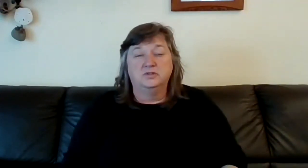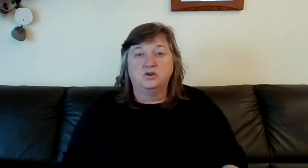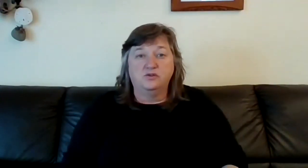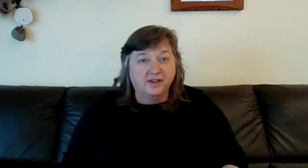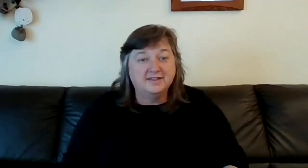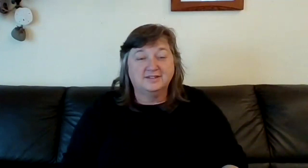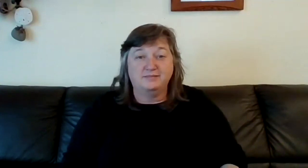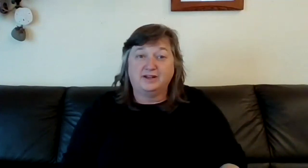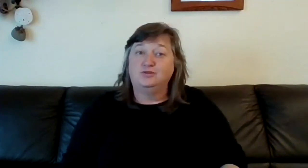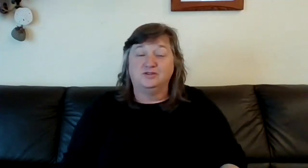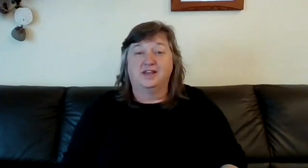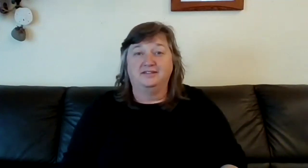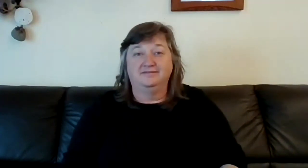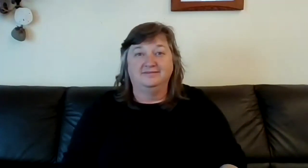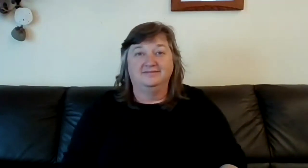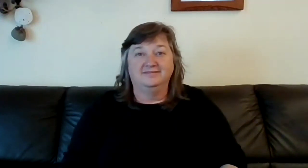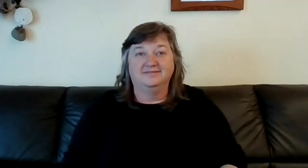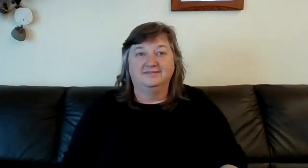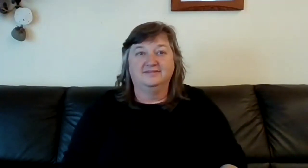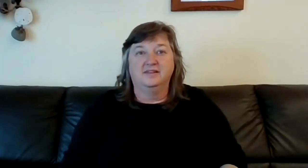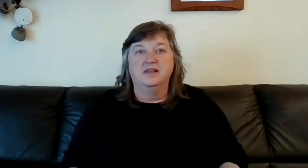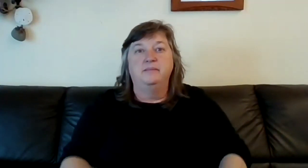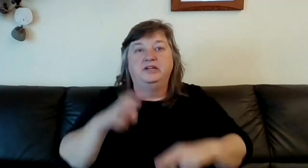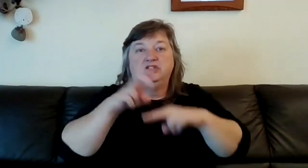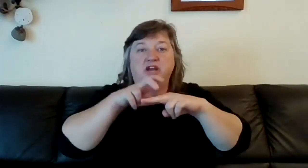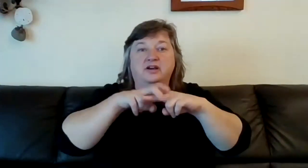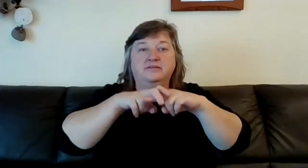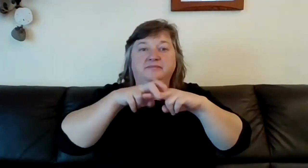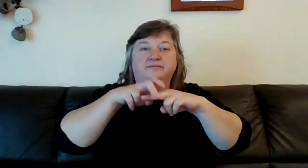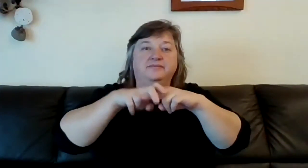So your face has to match what you're saying. But a chair